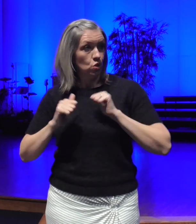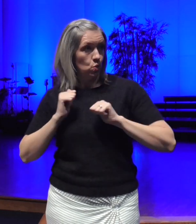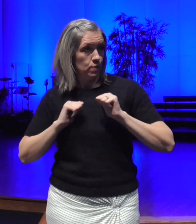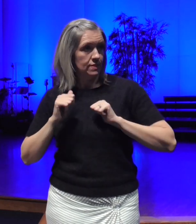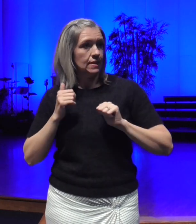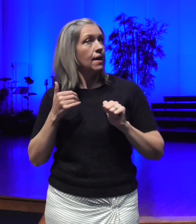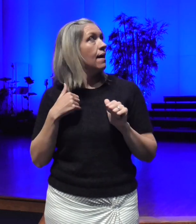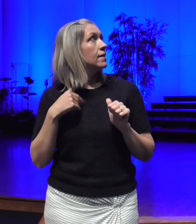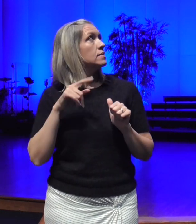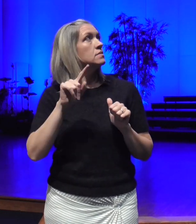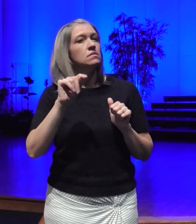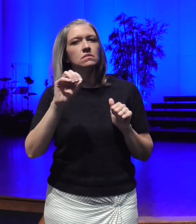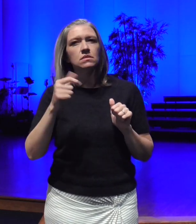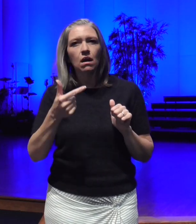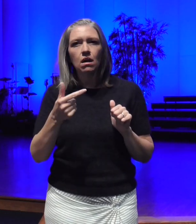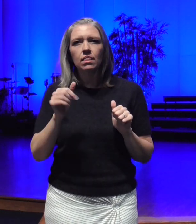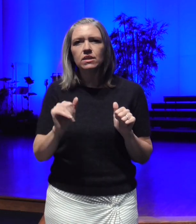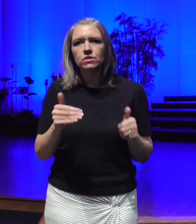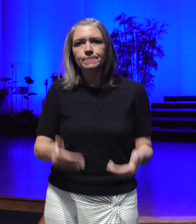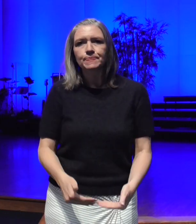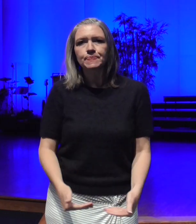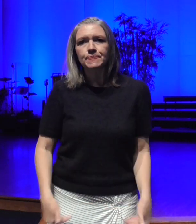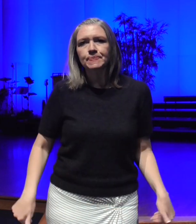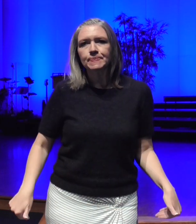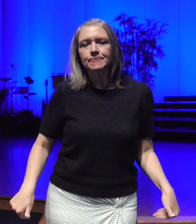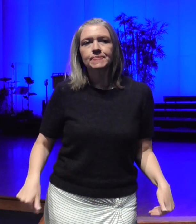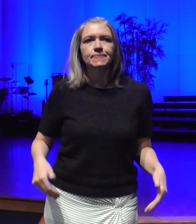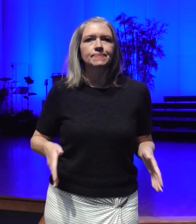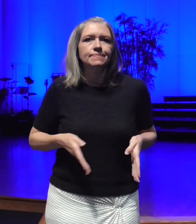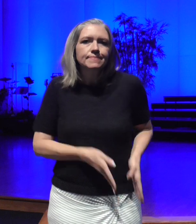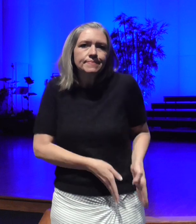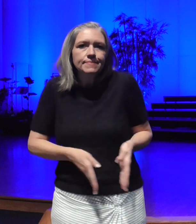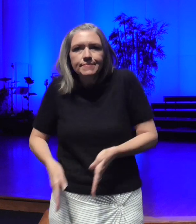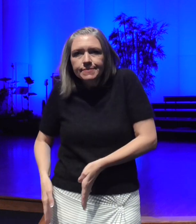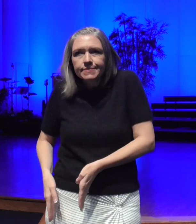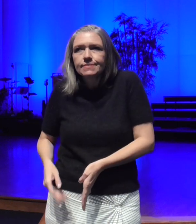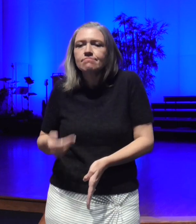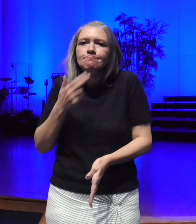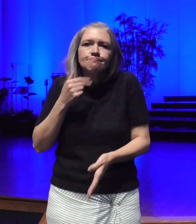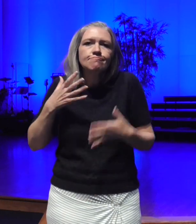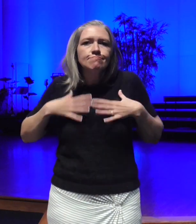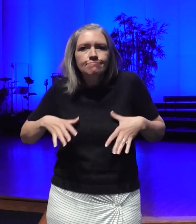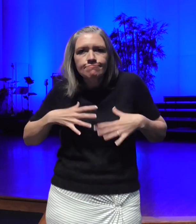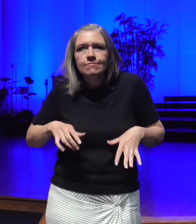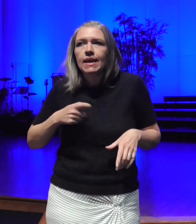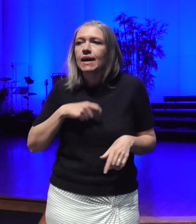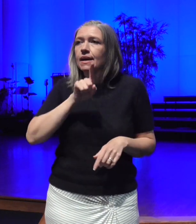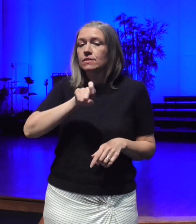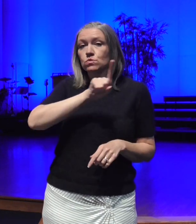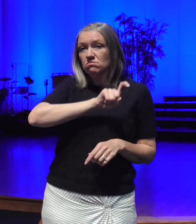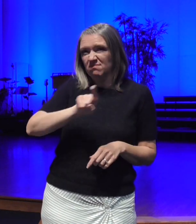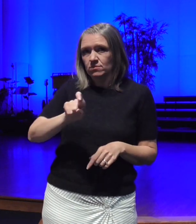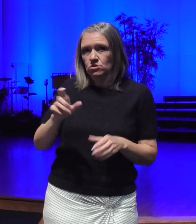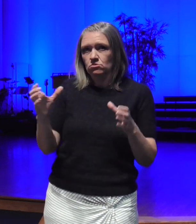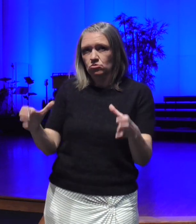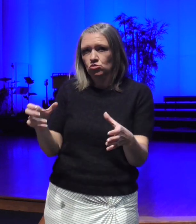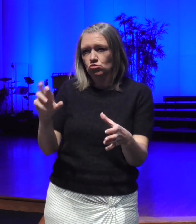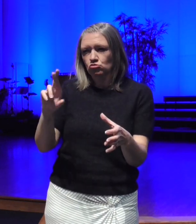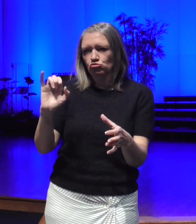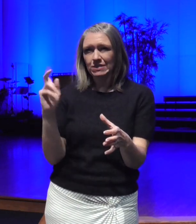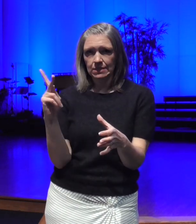little togs. I had this little short dress and my little tights, and I had to go to the rink one day